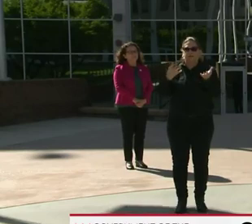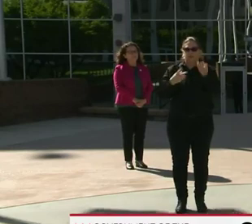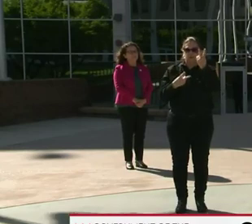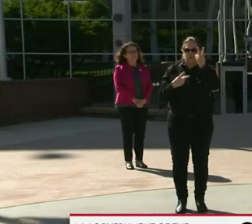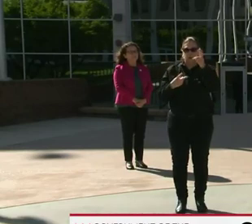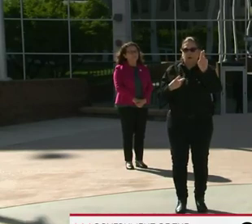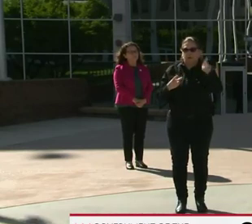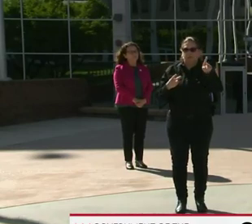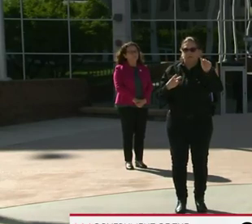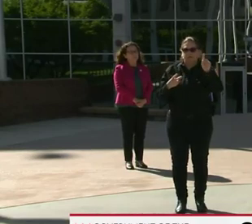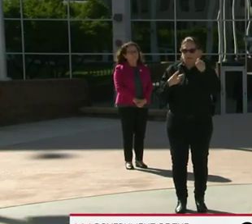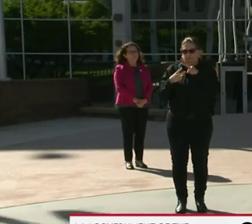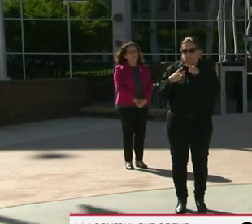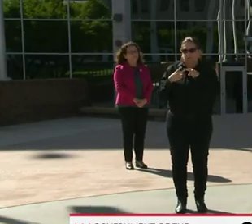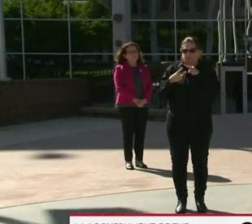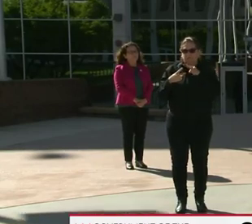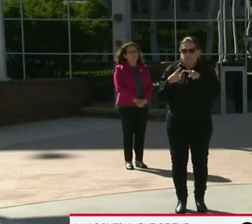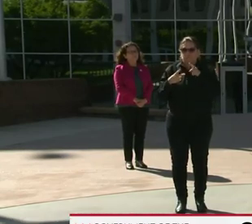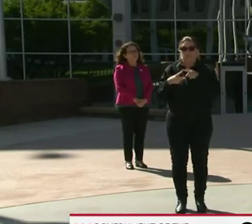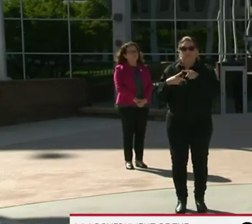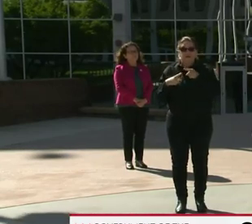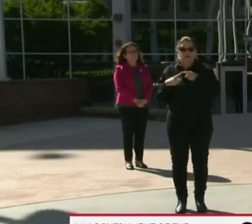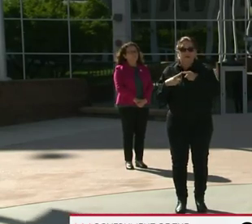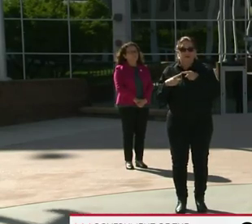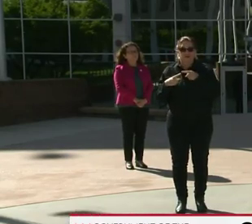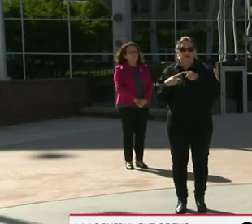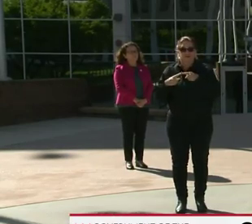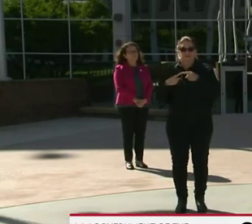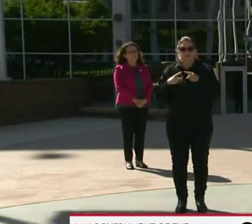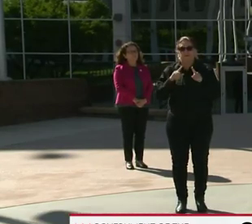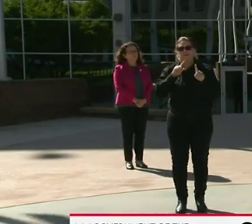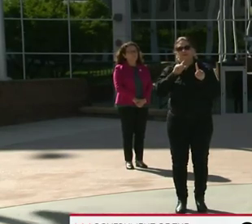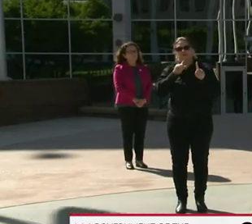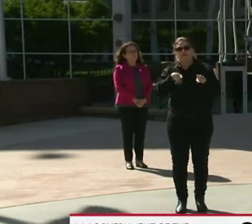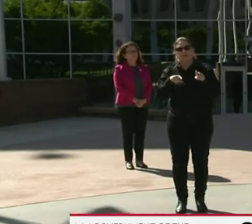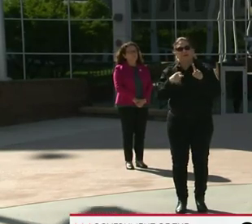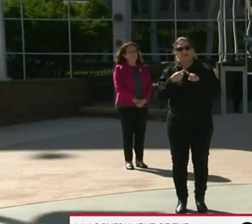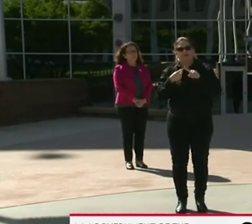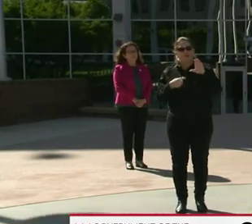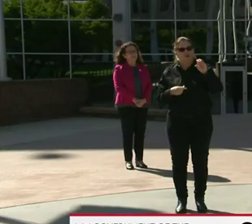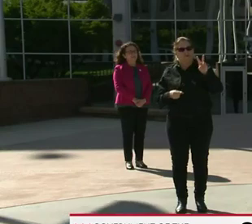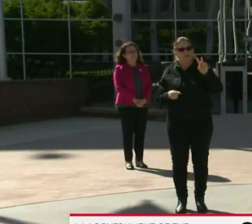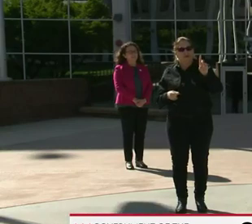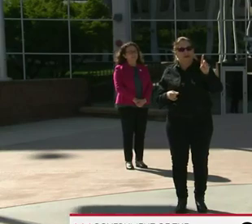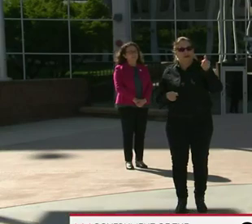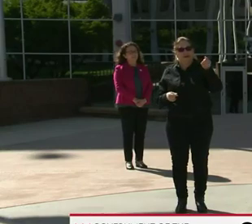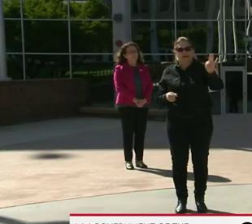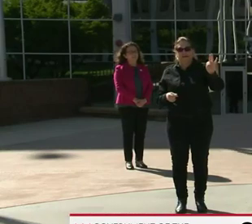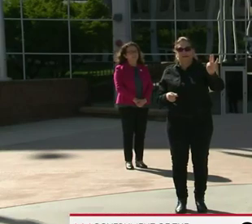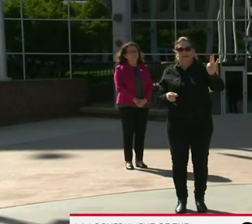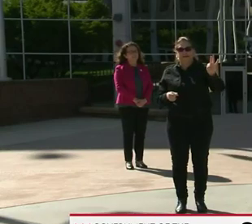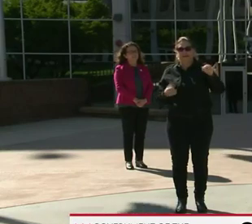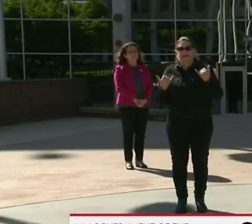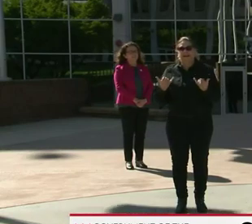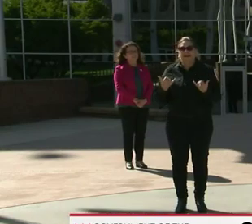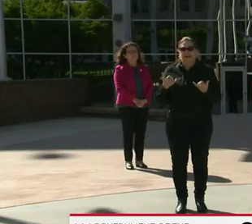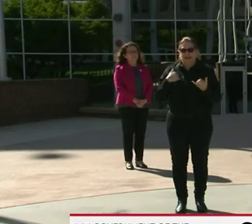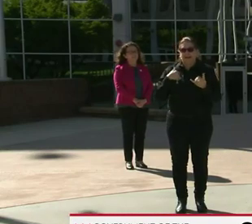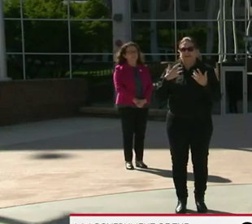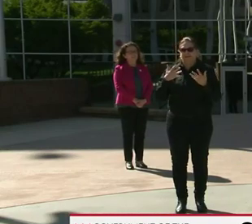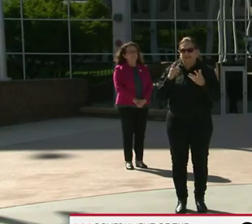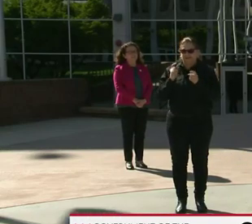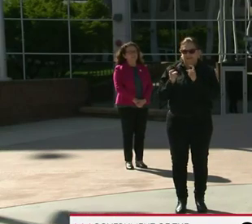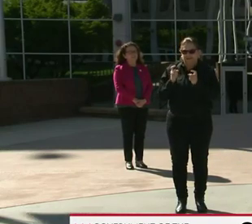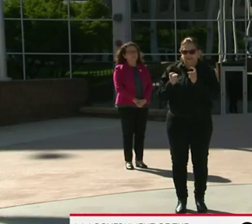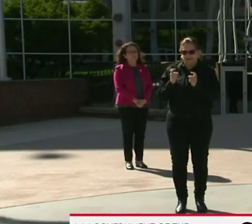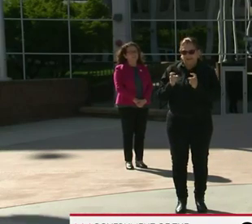to the COVID-19 health emergency, district operations have been adjusted until April 27th, and most district